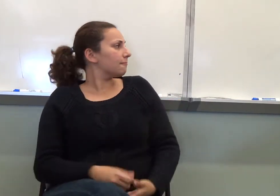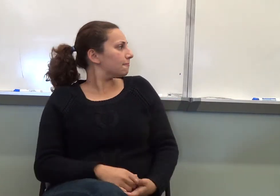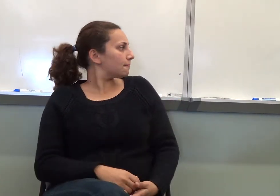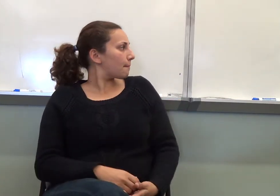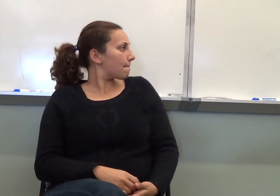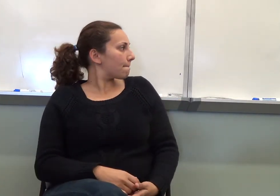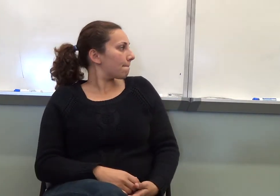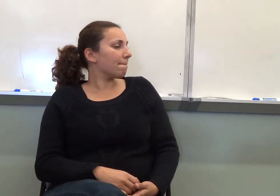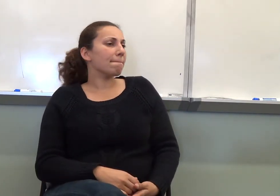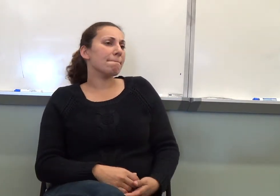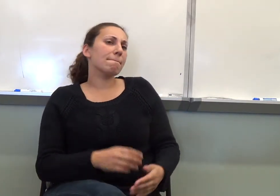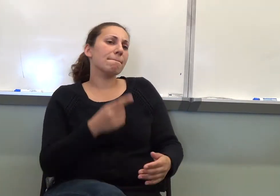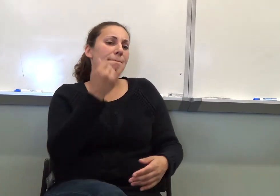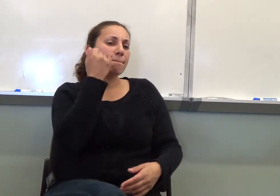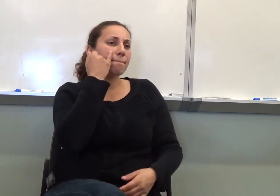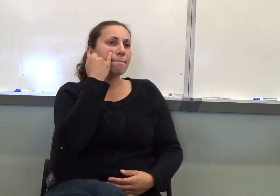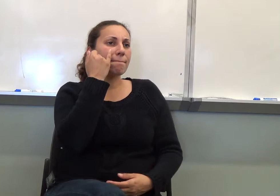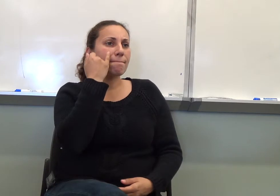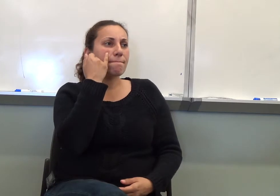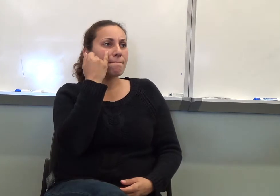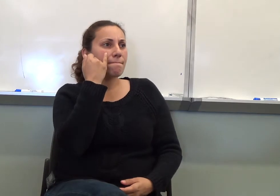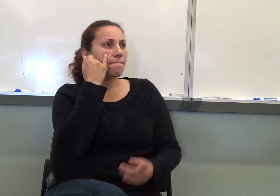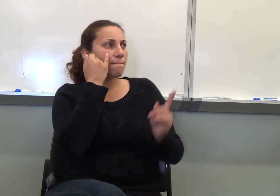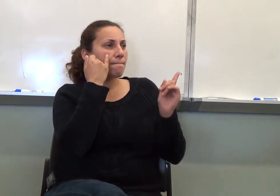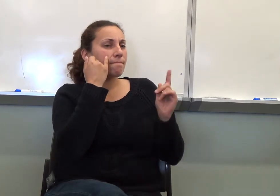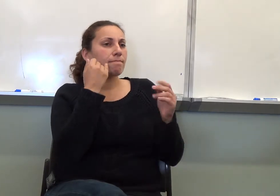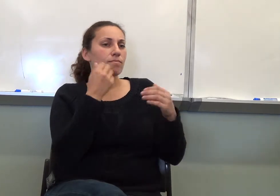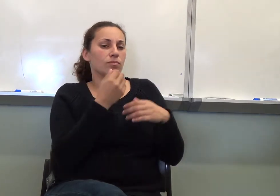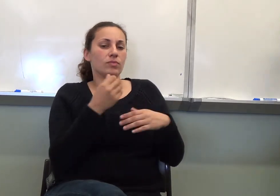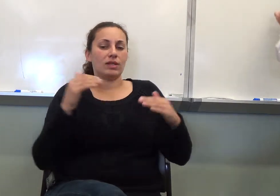say I put 2 grams more